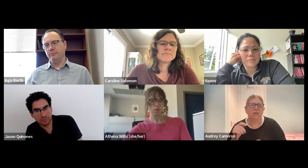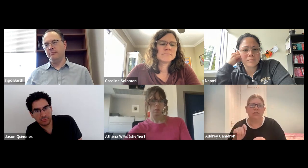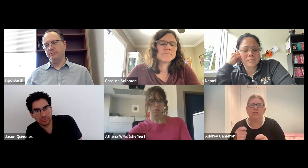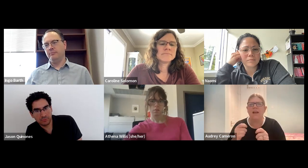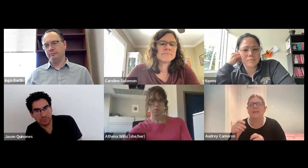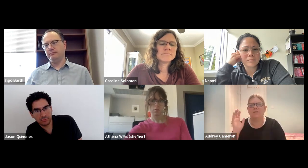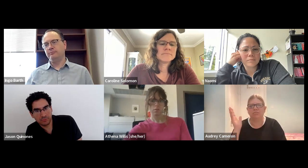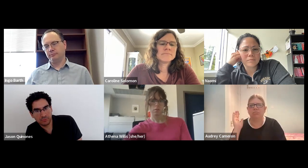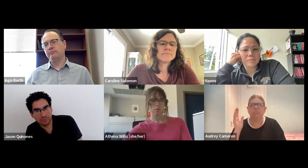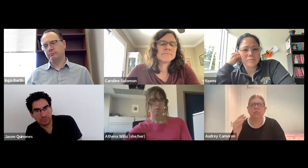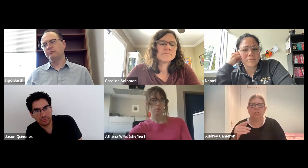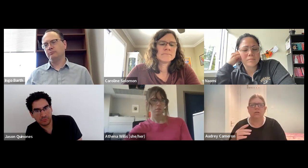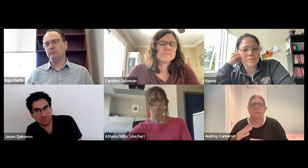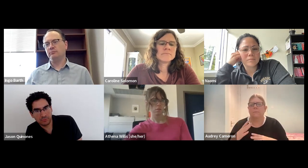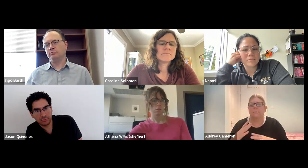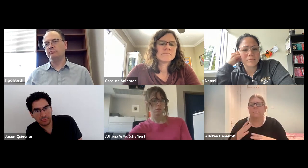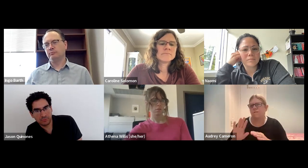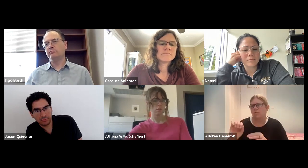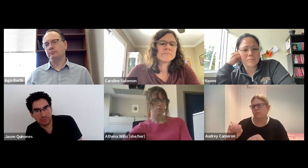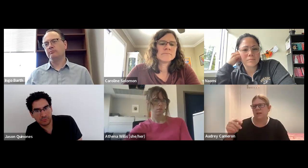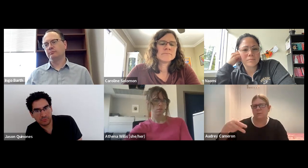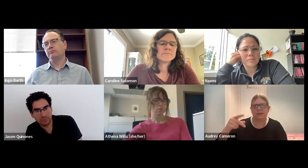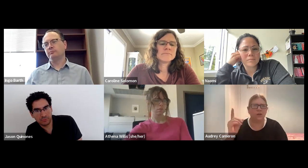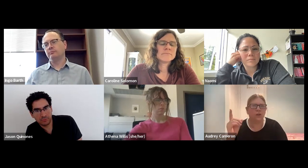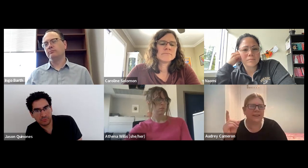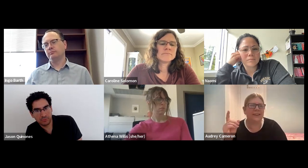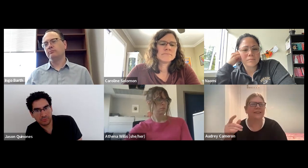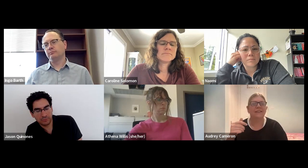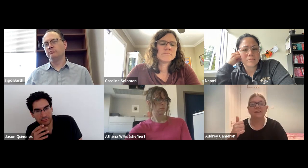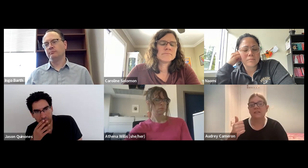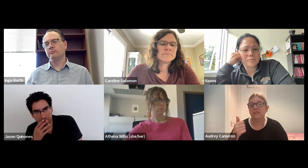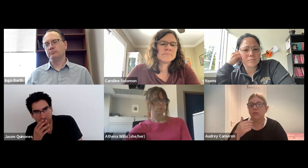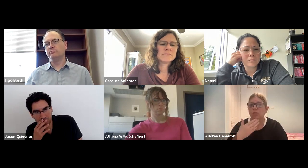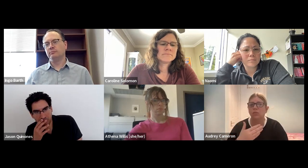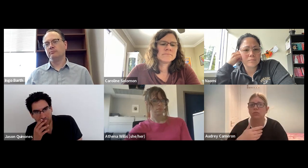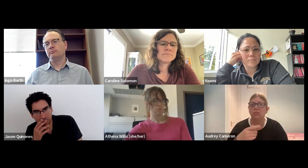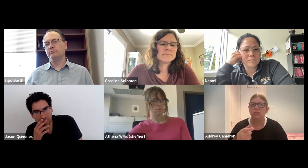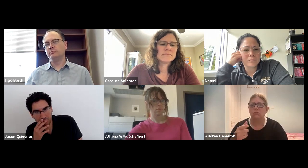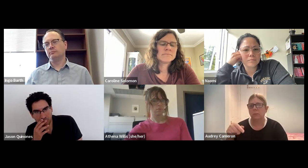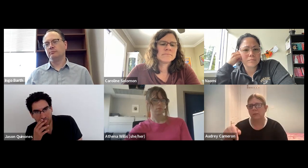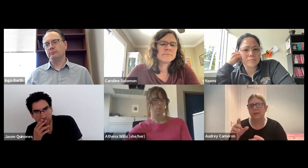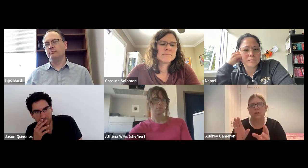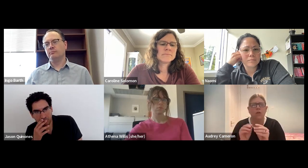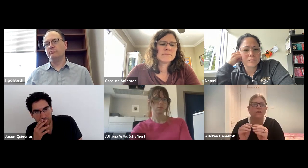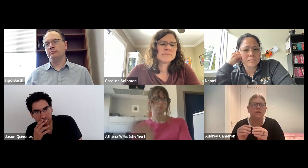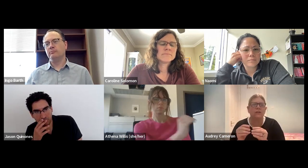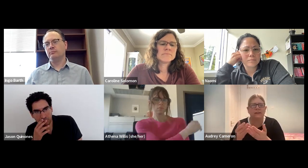you're talking about having scientific talks. And I think that was